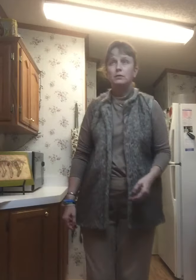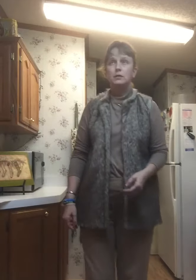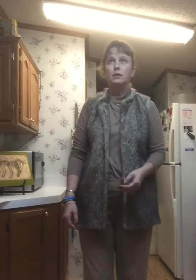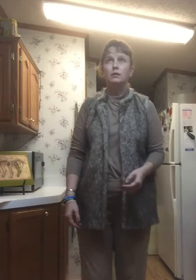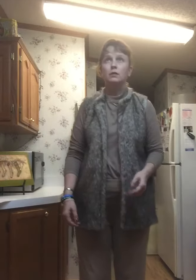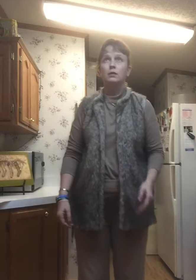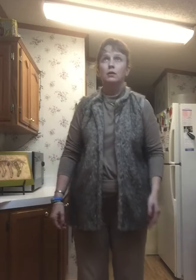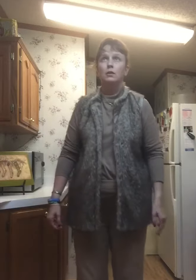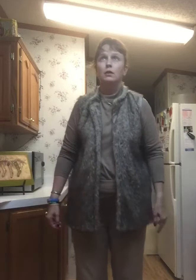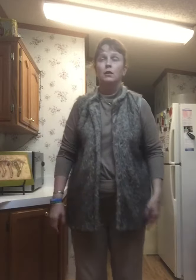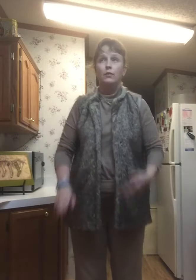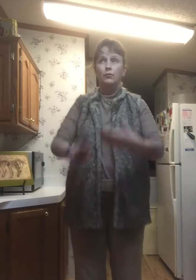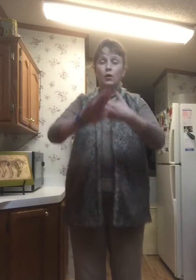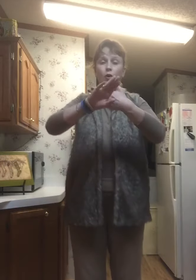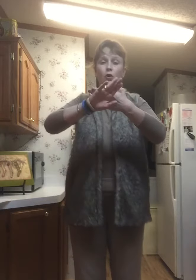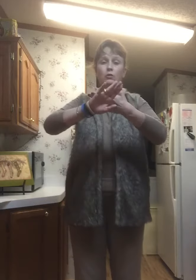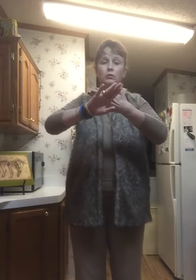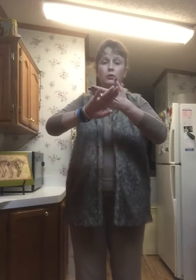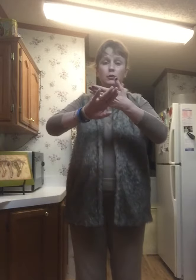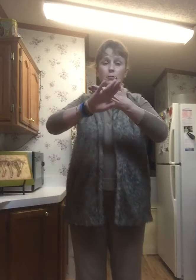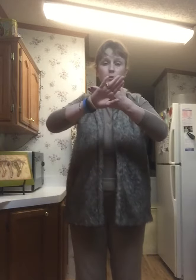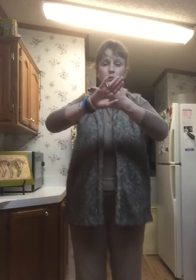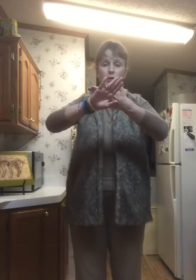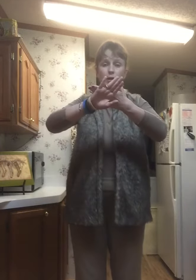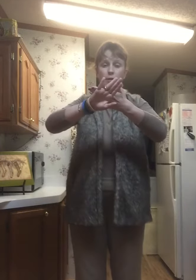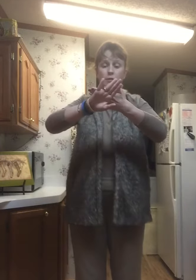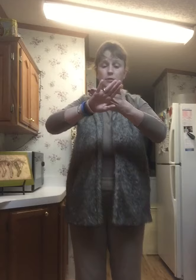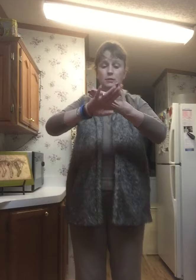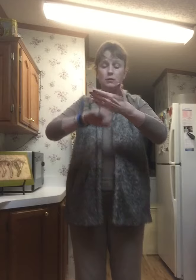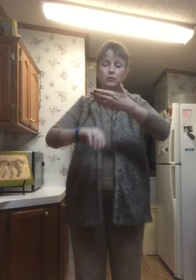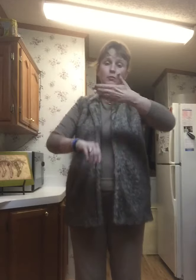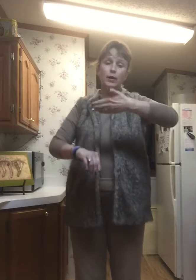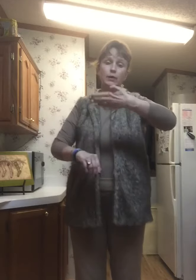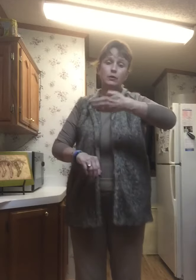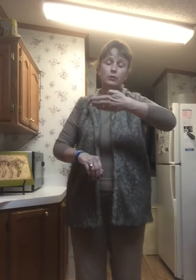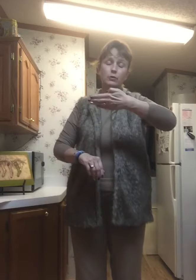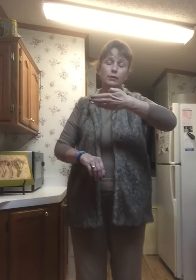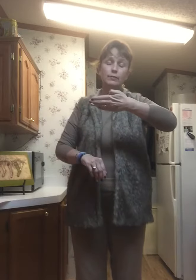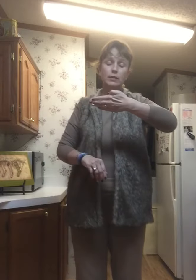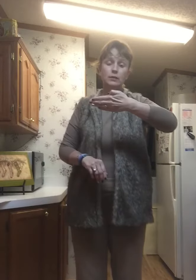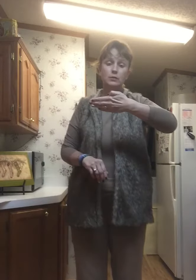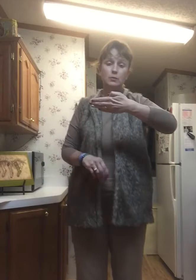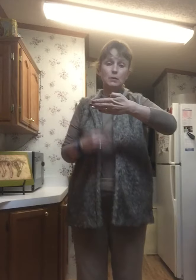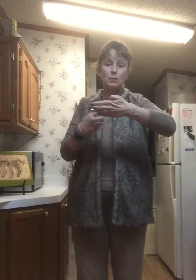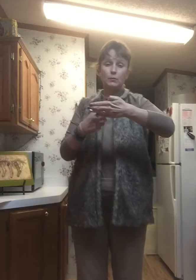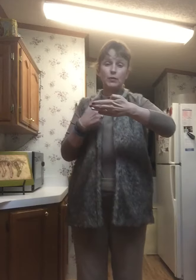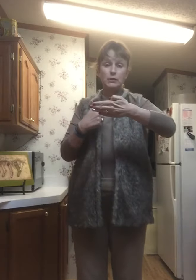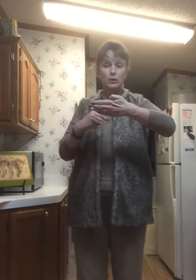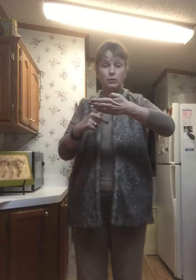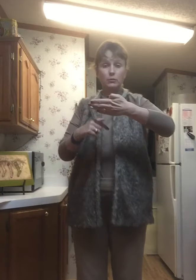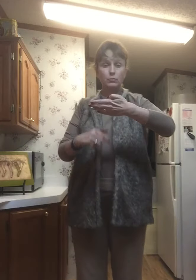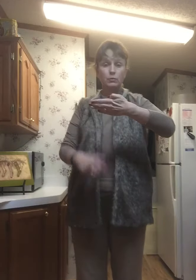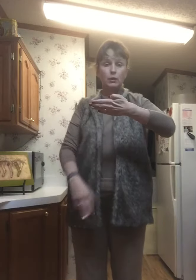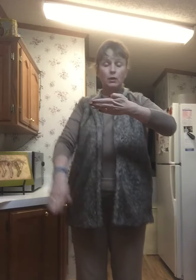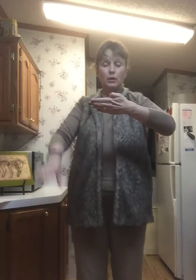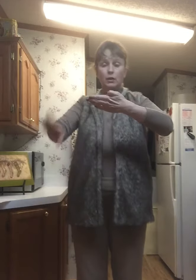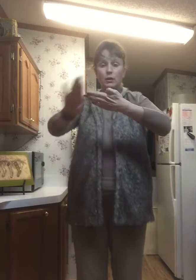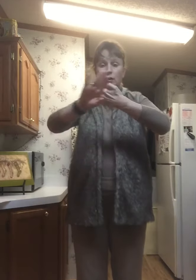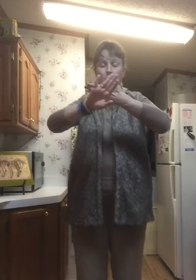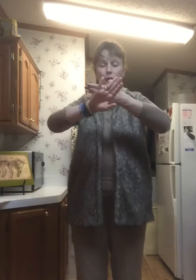see. For all, you're gonna put your hands. Your left hand is gonna be palm facing you,